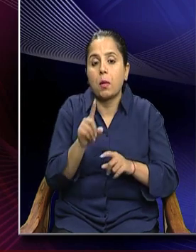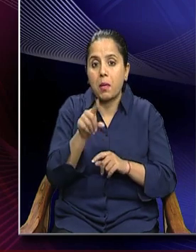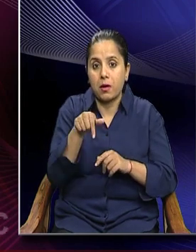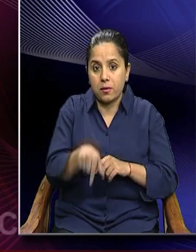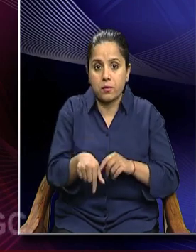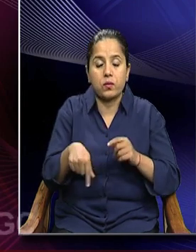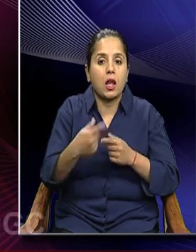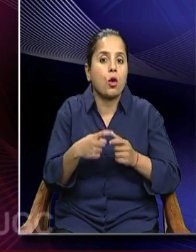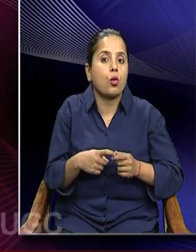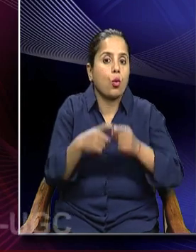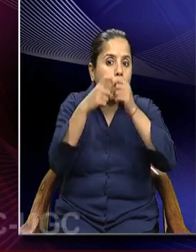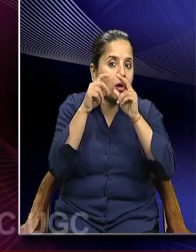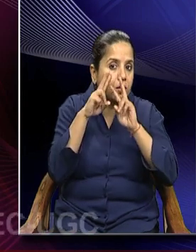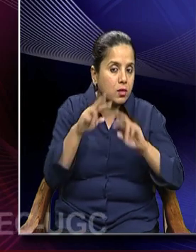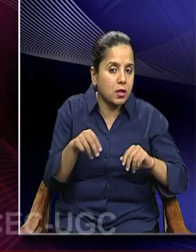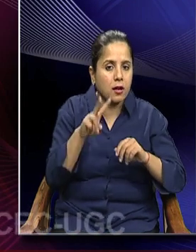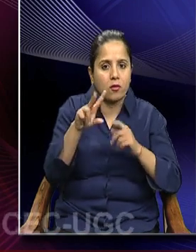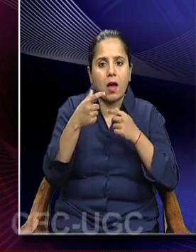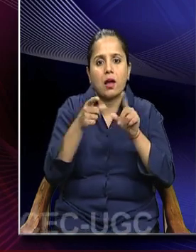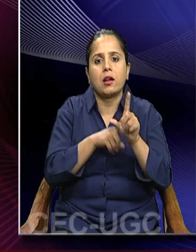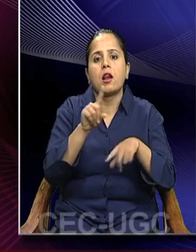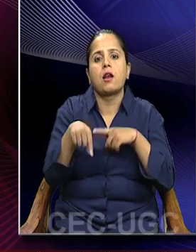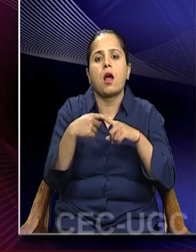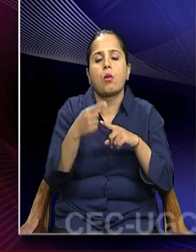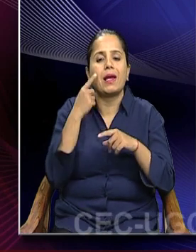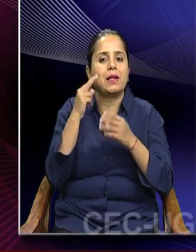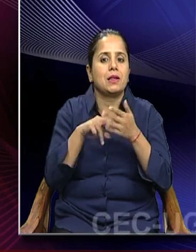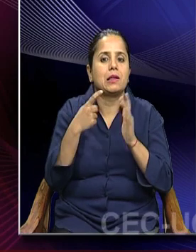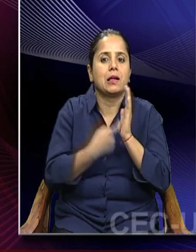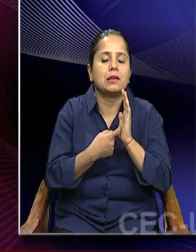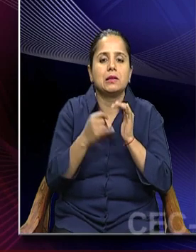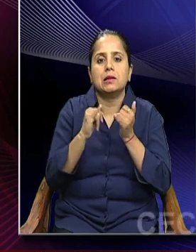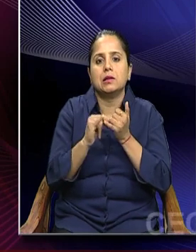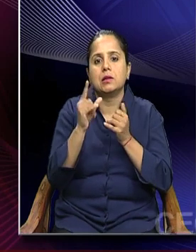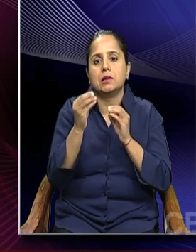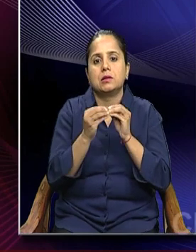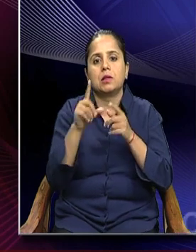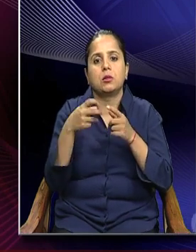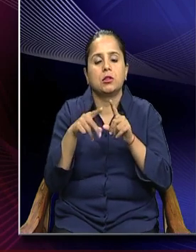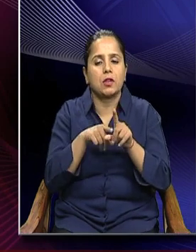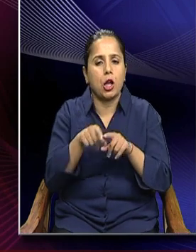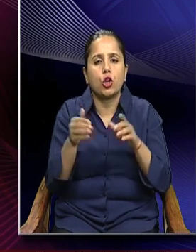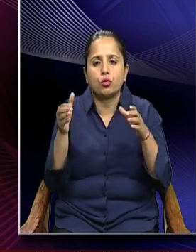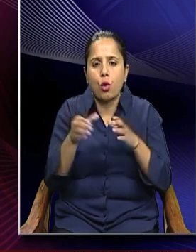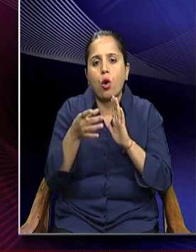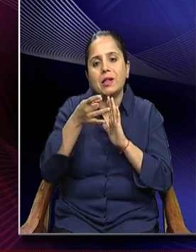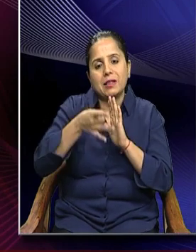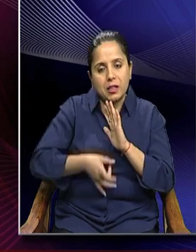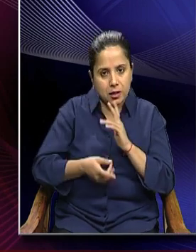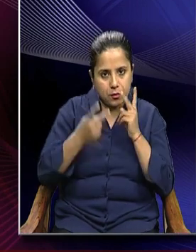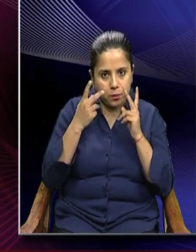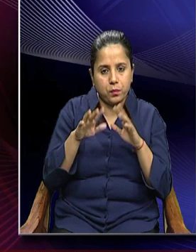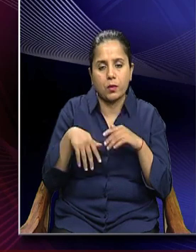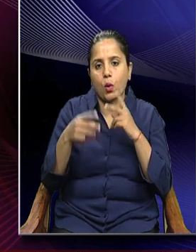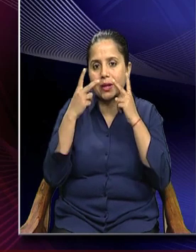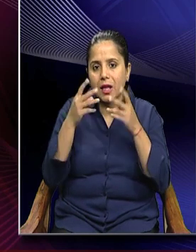here in qualitative research, validity is about intersubjectivity. It is about small details or